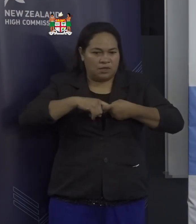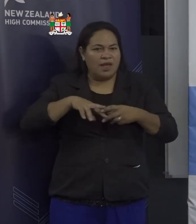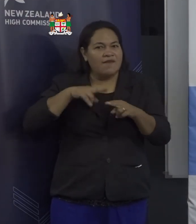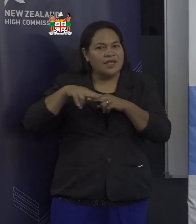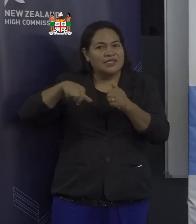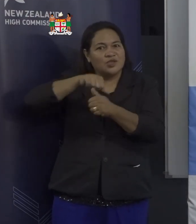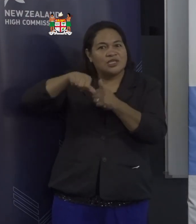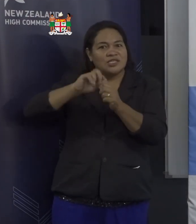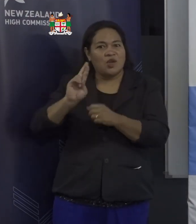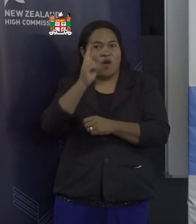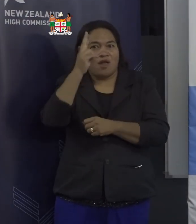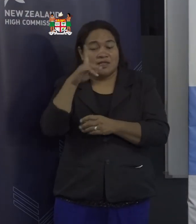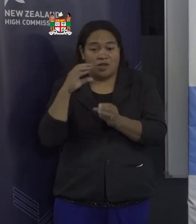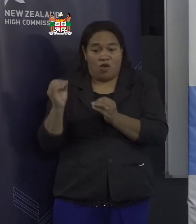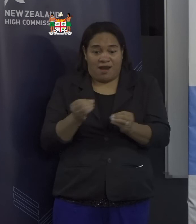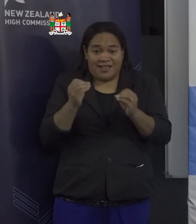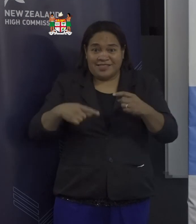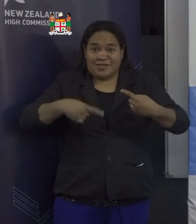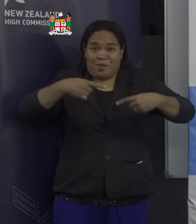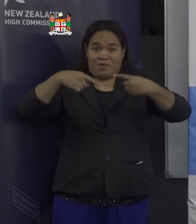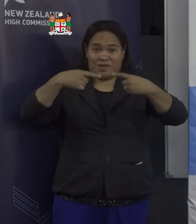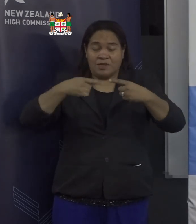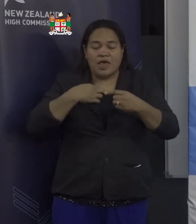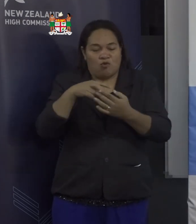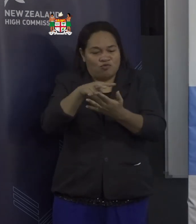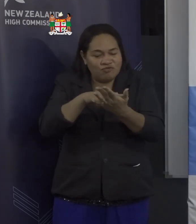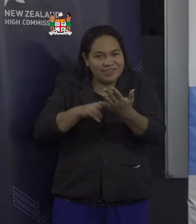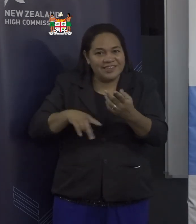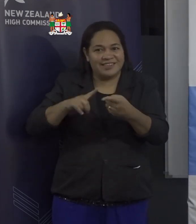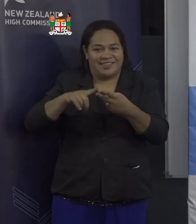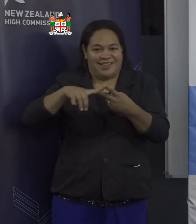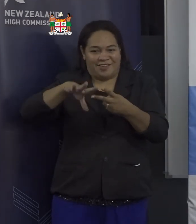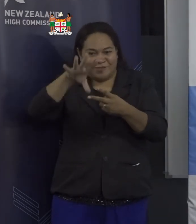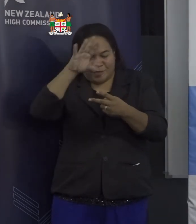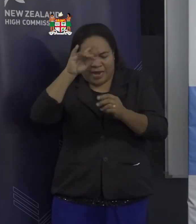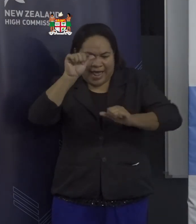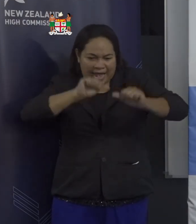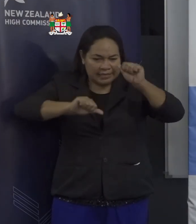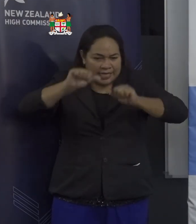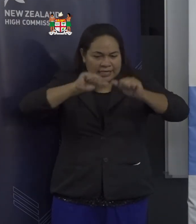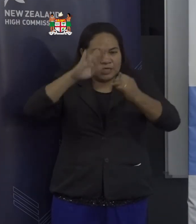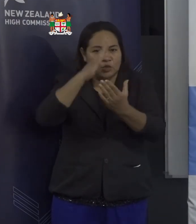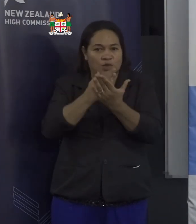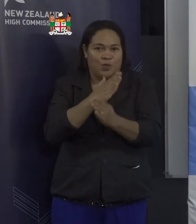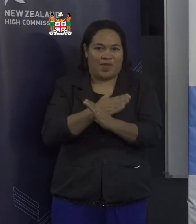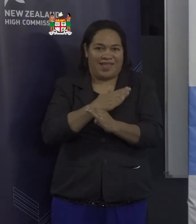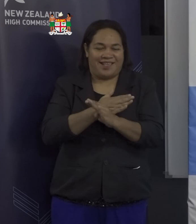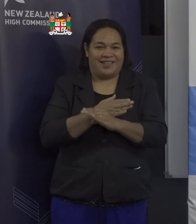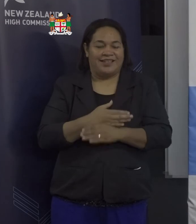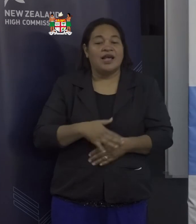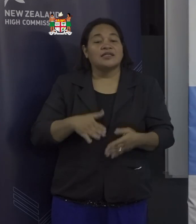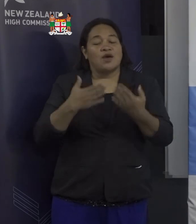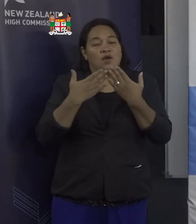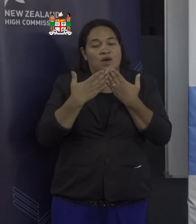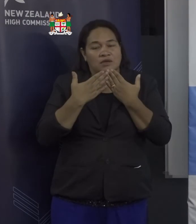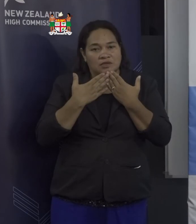Auckland and organising the competition, the reading and the adjudicating and the assessing of the students' work. So I would like to offer a